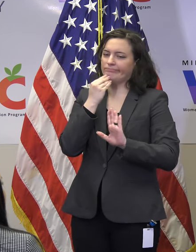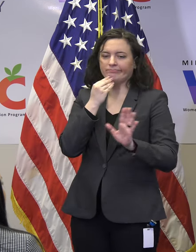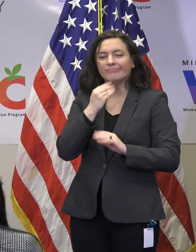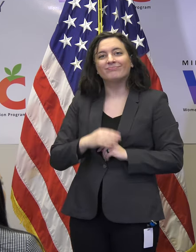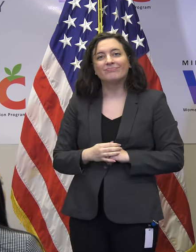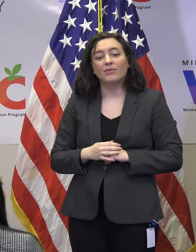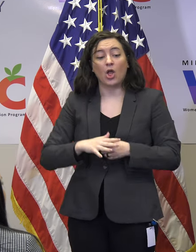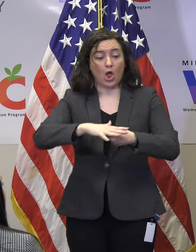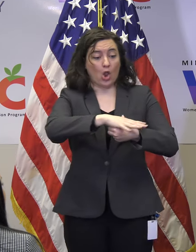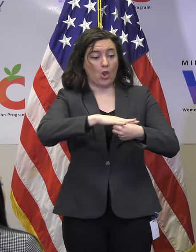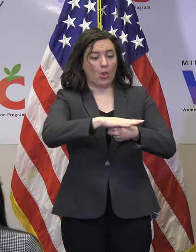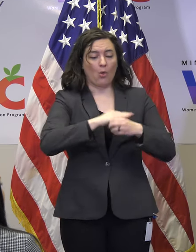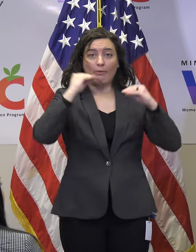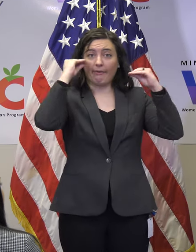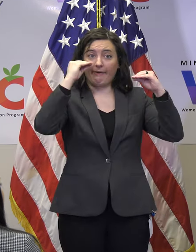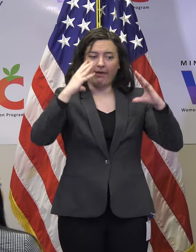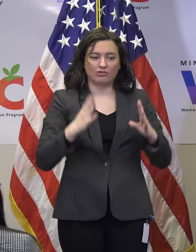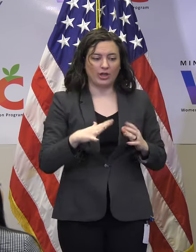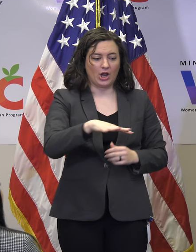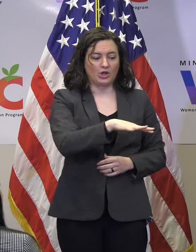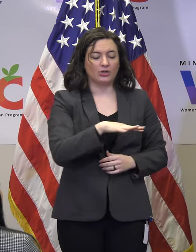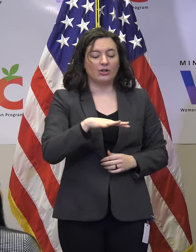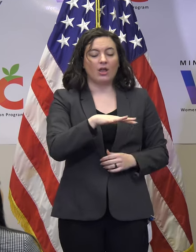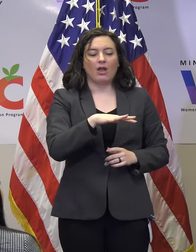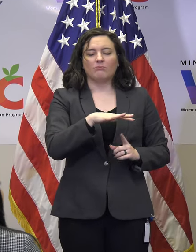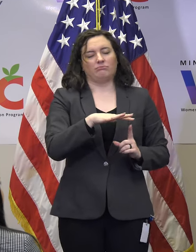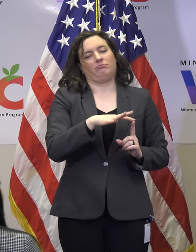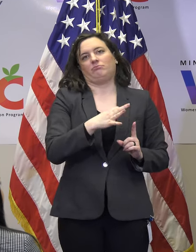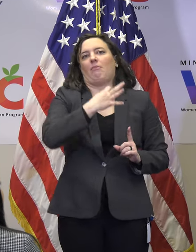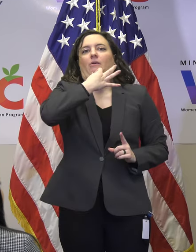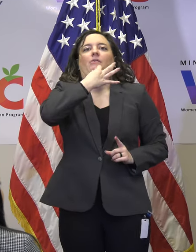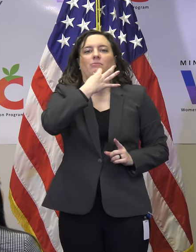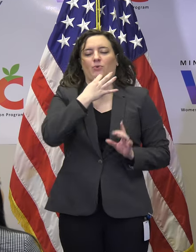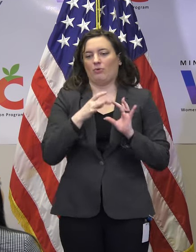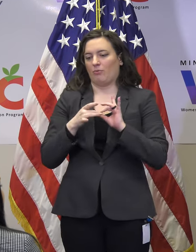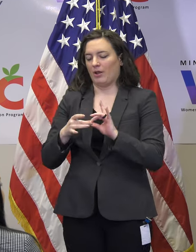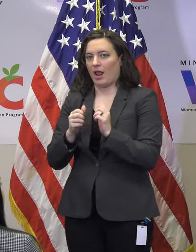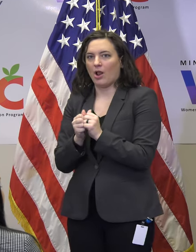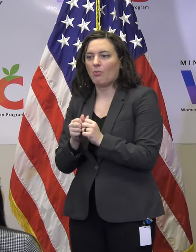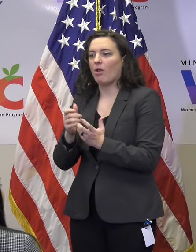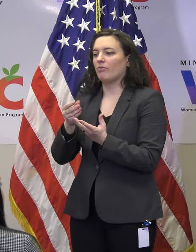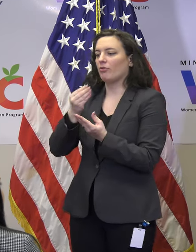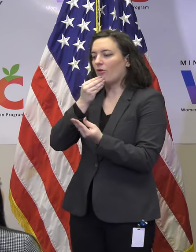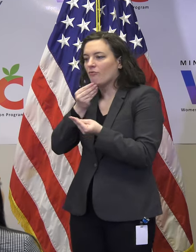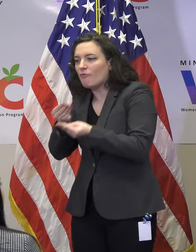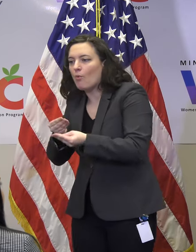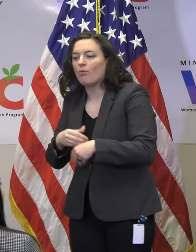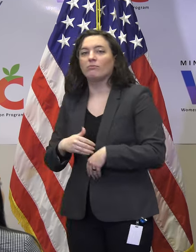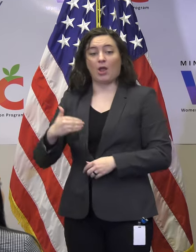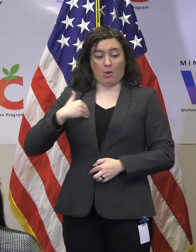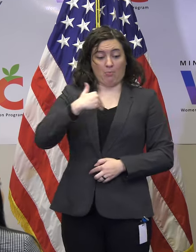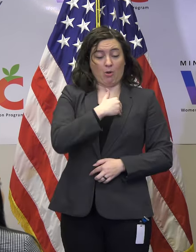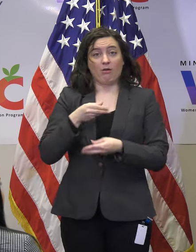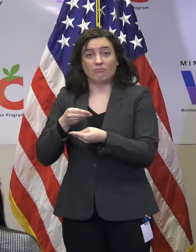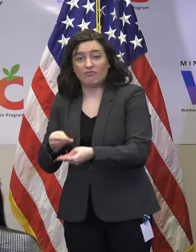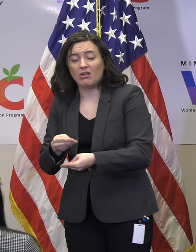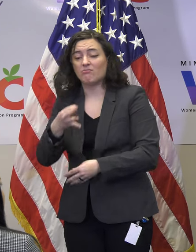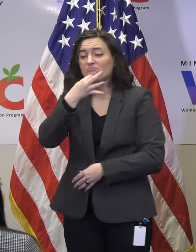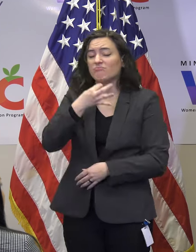nutrition educators are experts in nutrition. They are breastfeeding experts. They provide key referrals